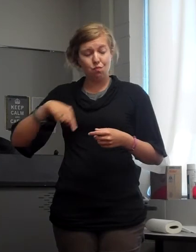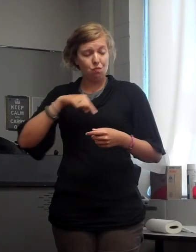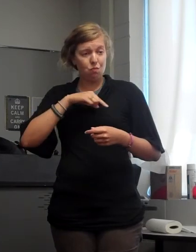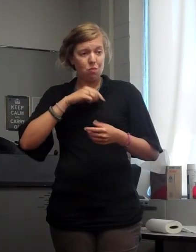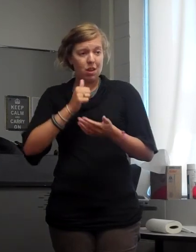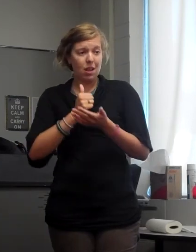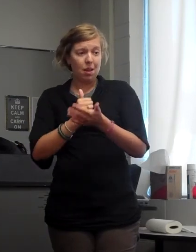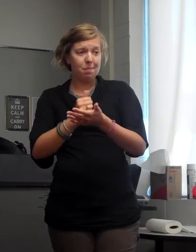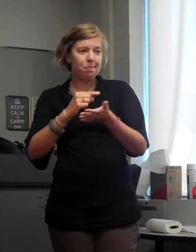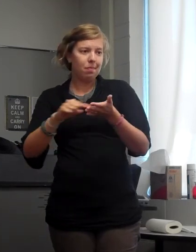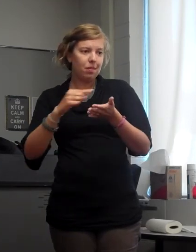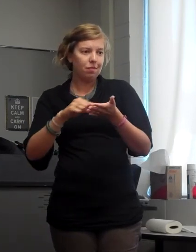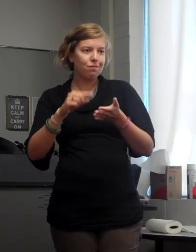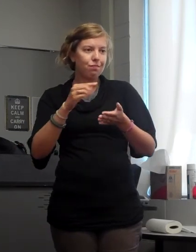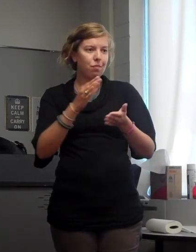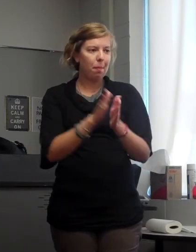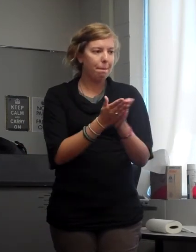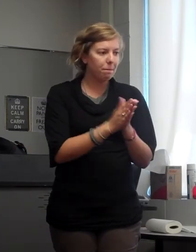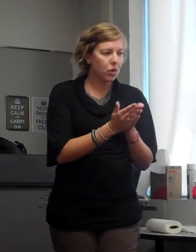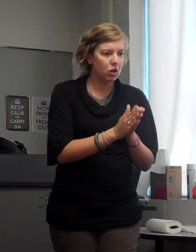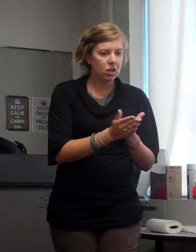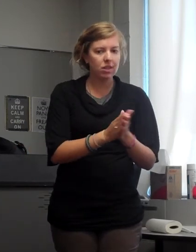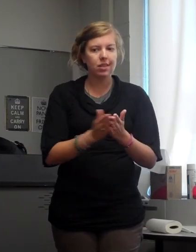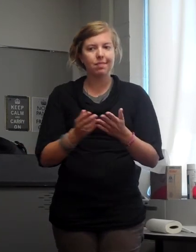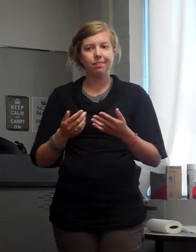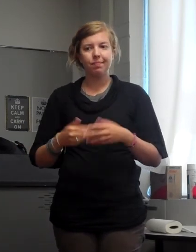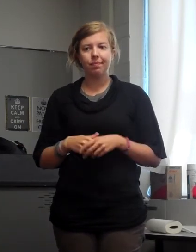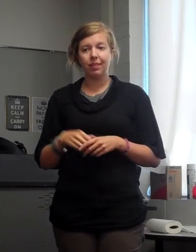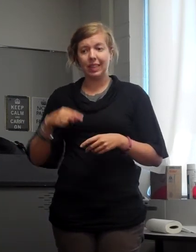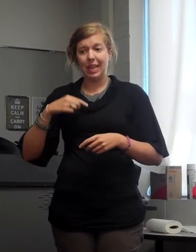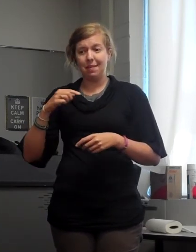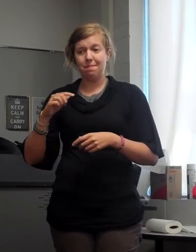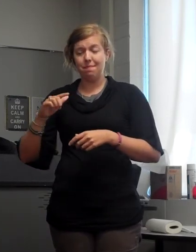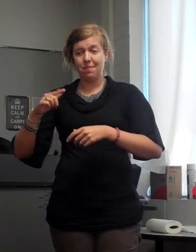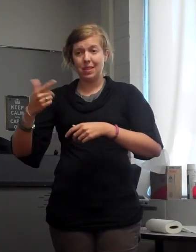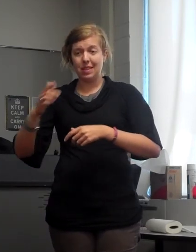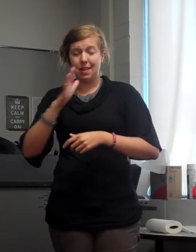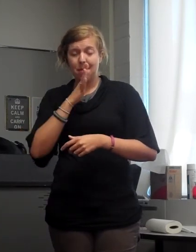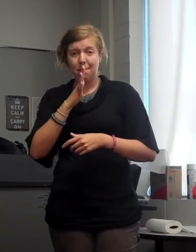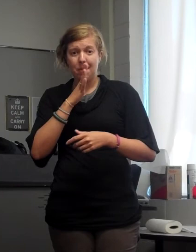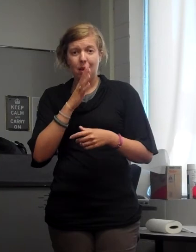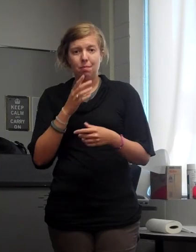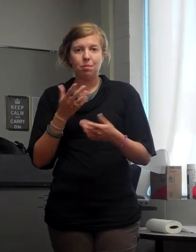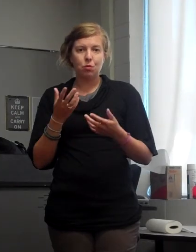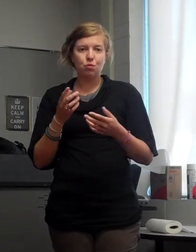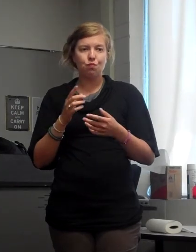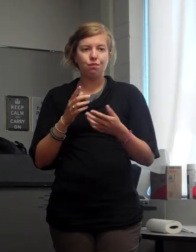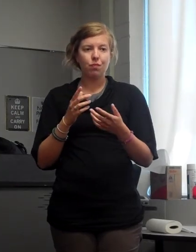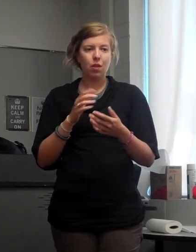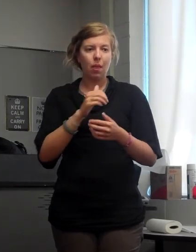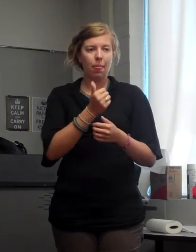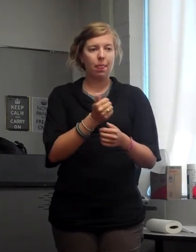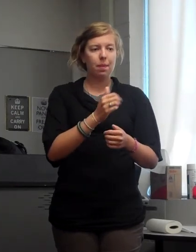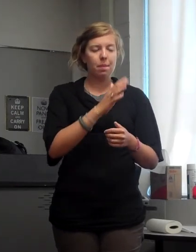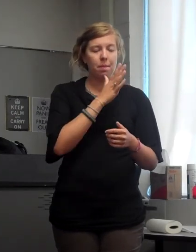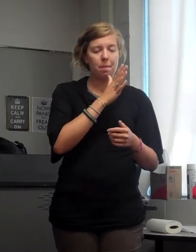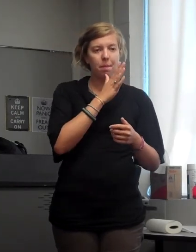I'm his stepmom, so her mom helps out with books, so we all kind of pull and kind of help out with things like that. But tuition-wise, he just pays a